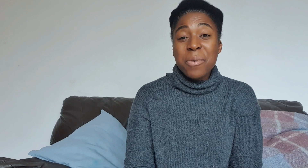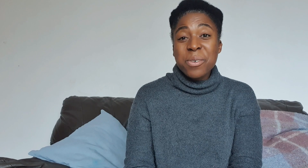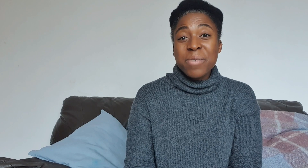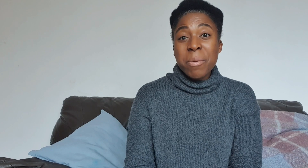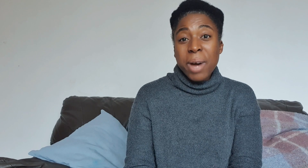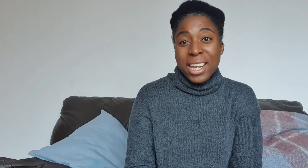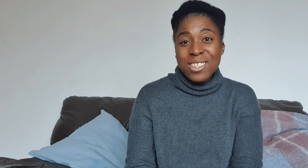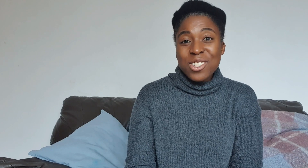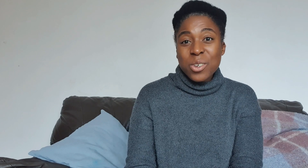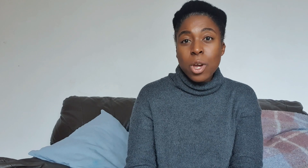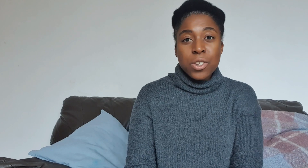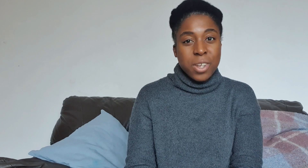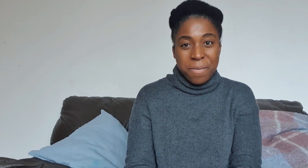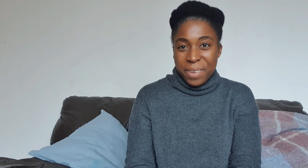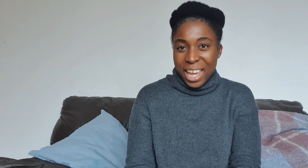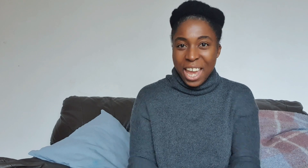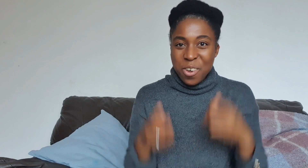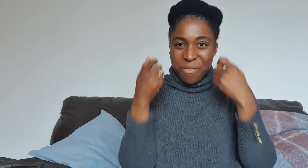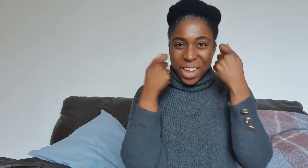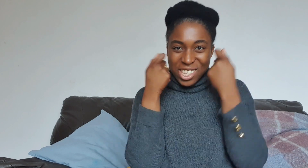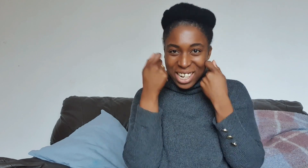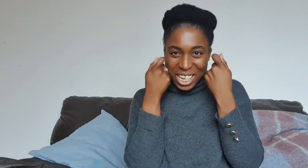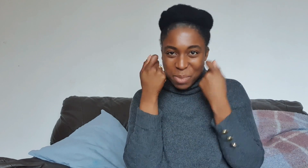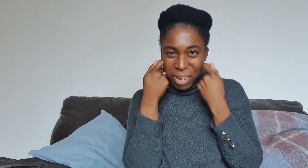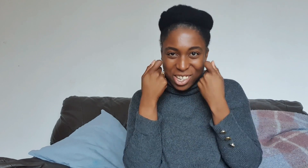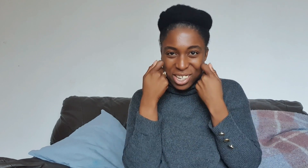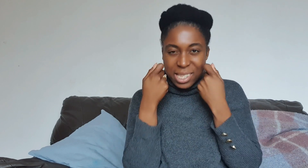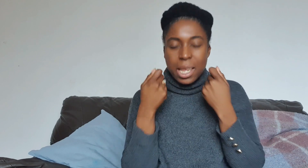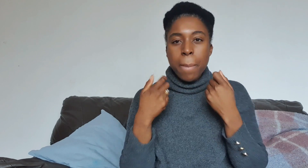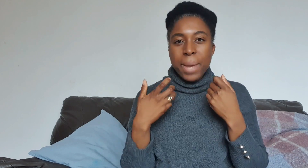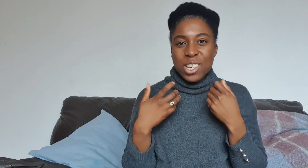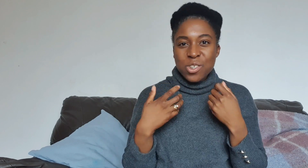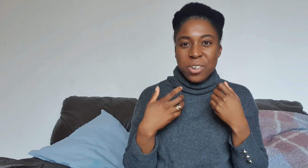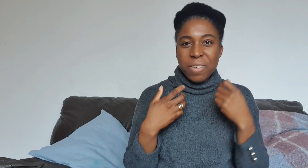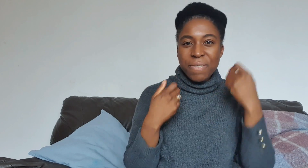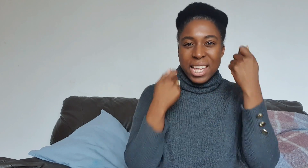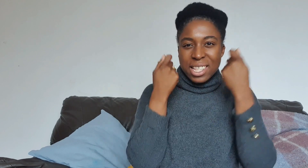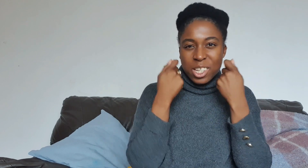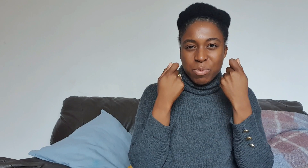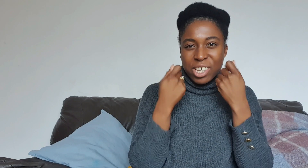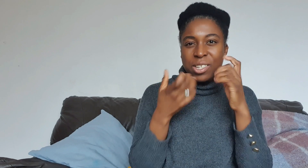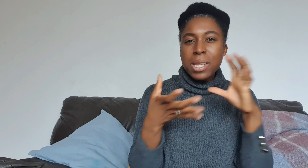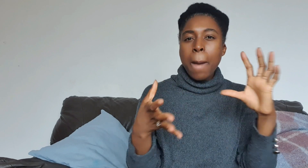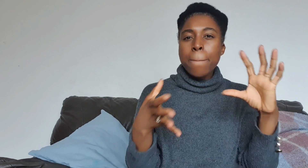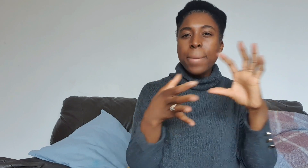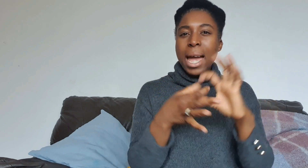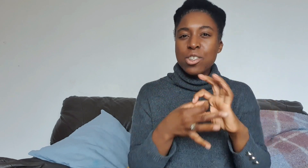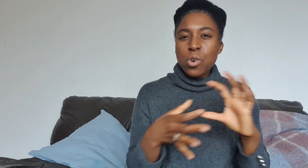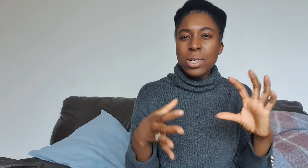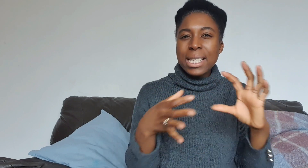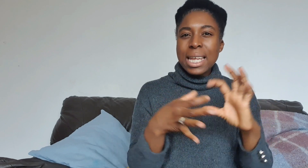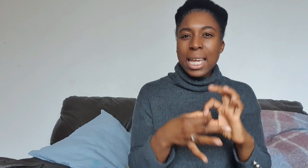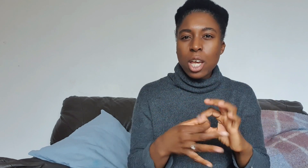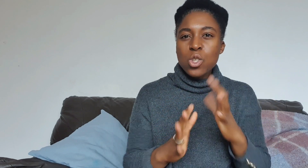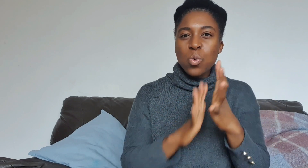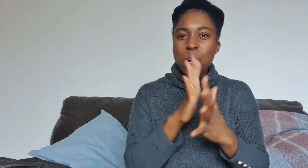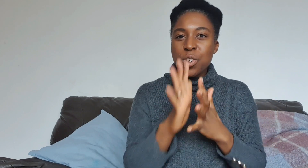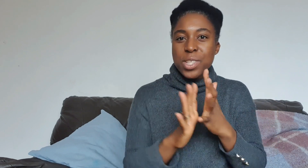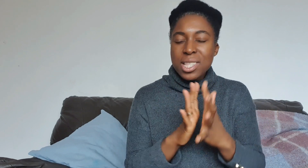will remind you, don't forget your facial expressions. Make sure your facial expressions match or link to what you're